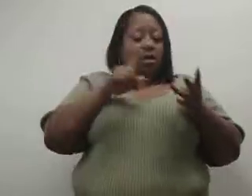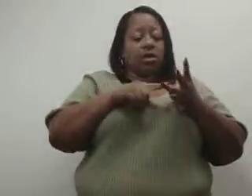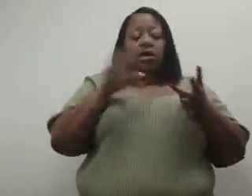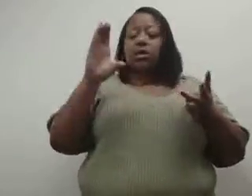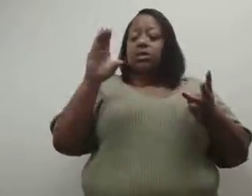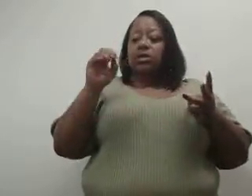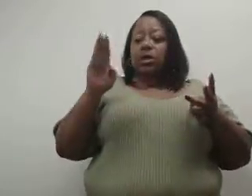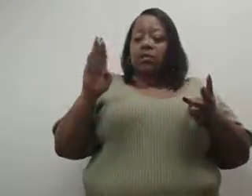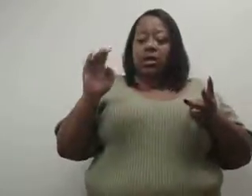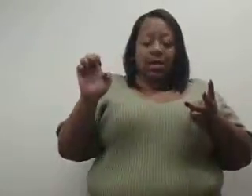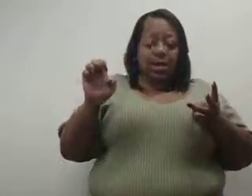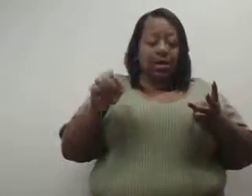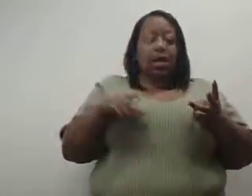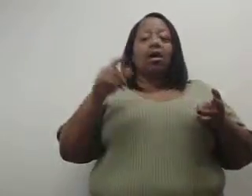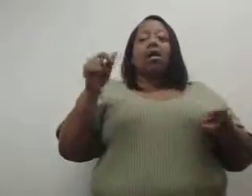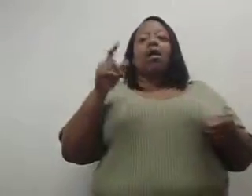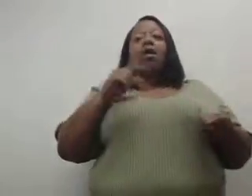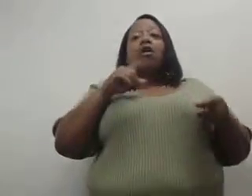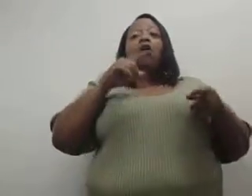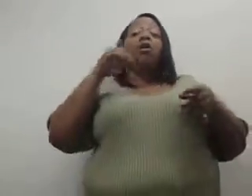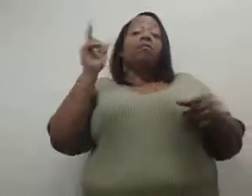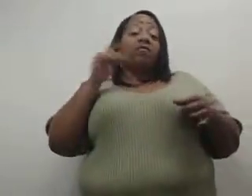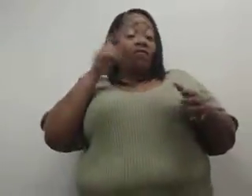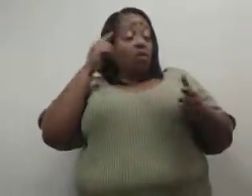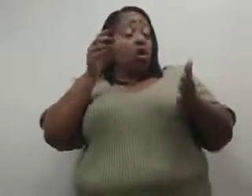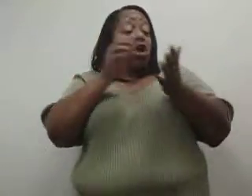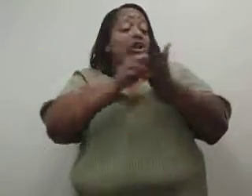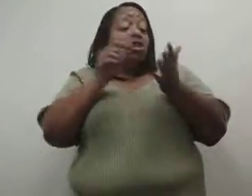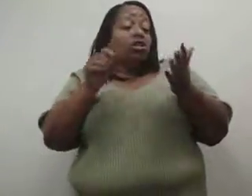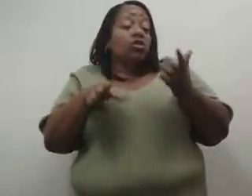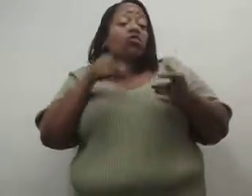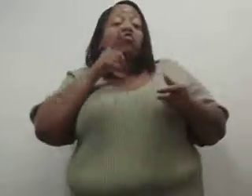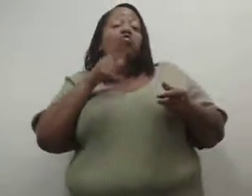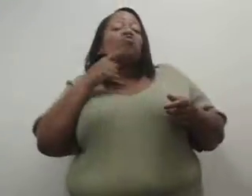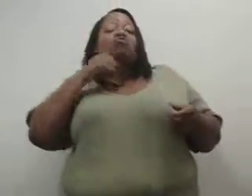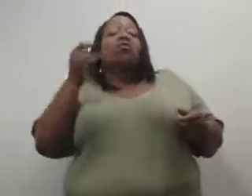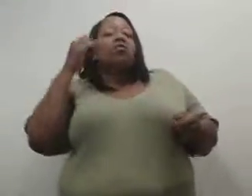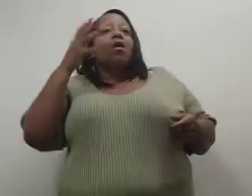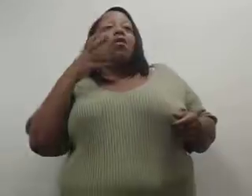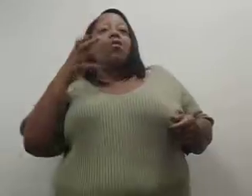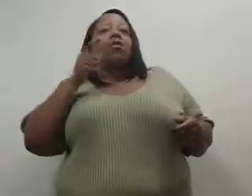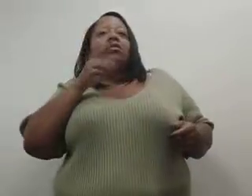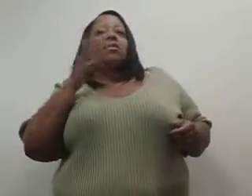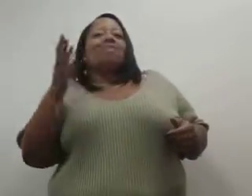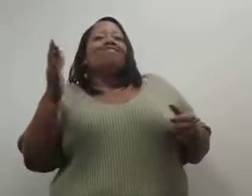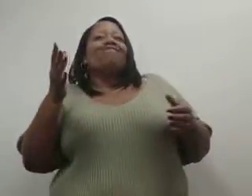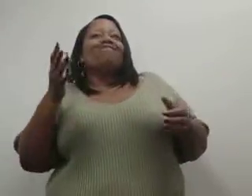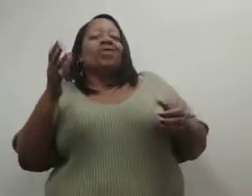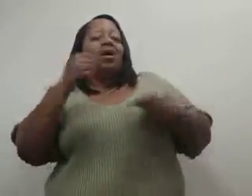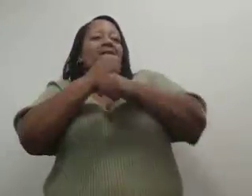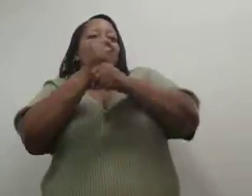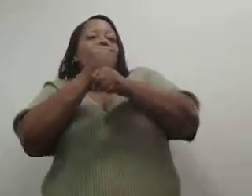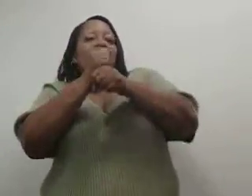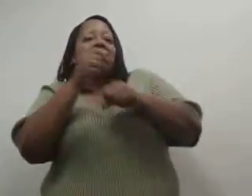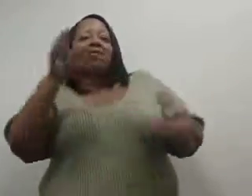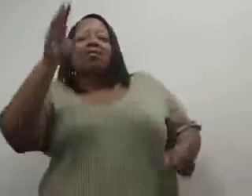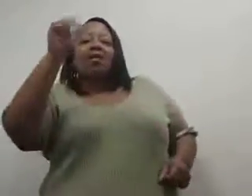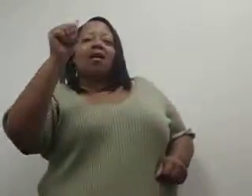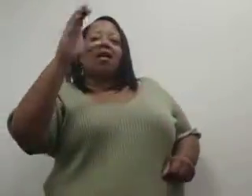who were thinking about becoming academics. And like I said, these are just 2 examples of how you can create